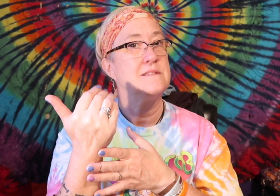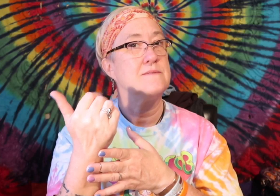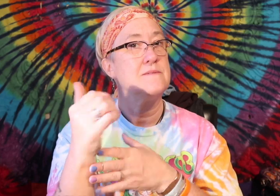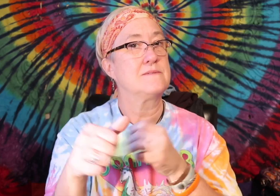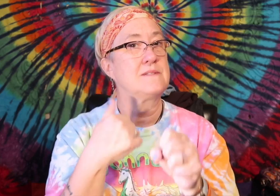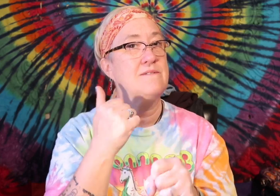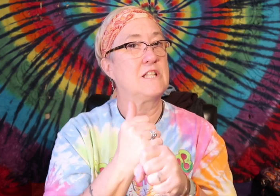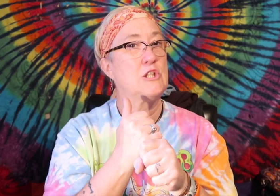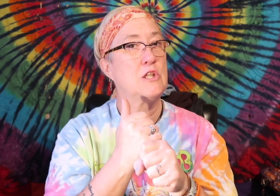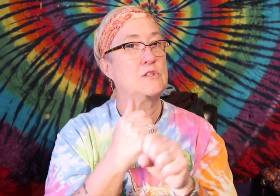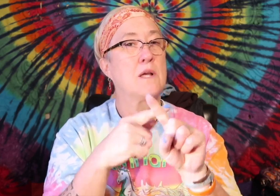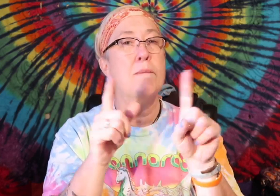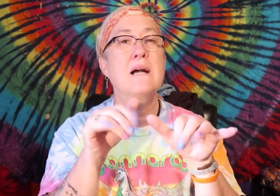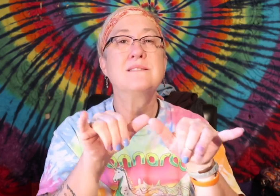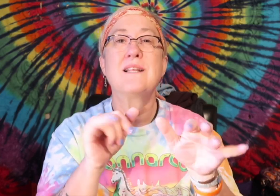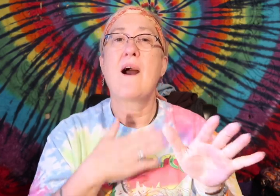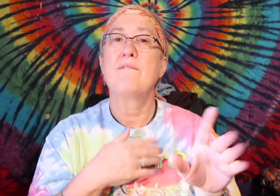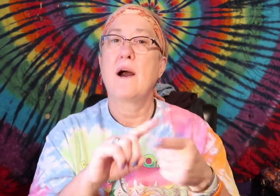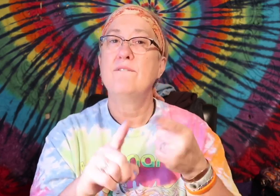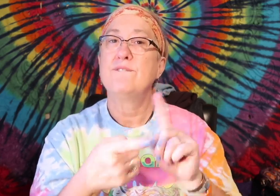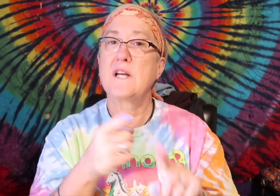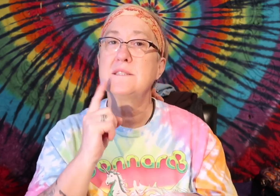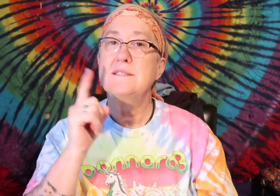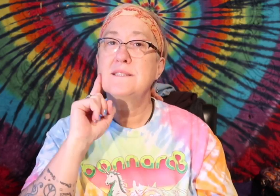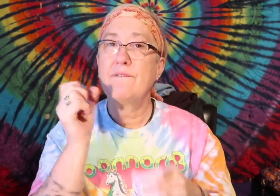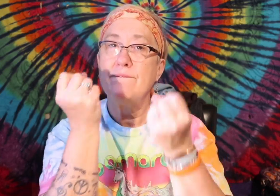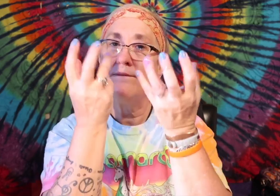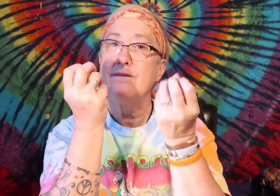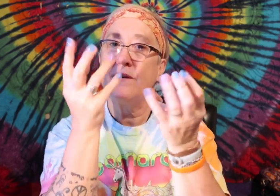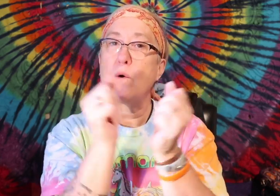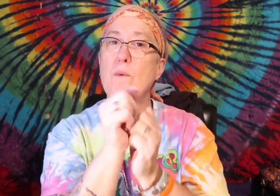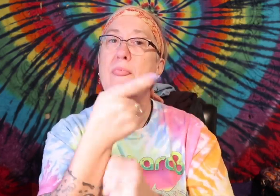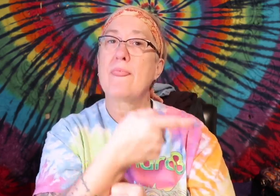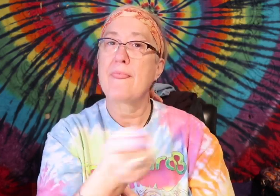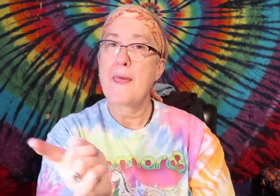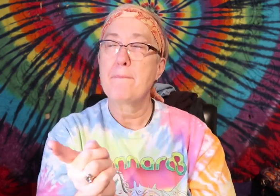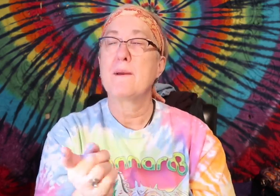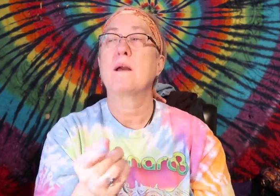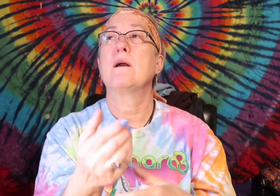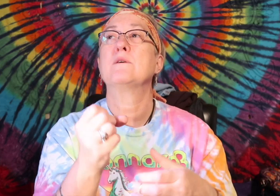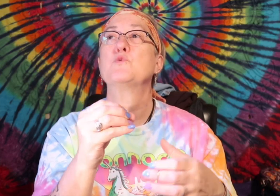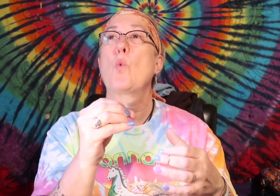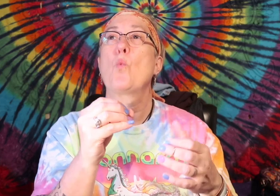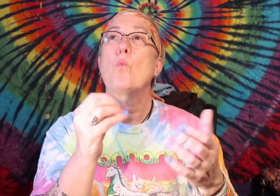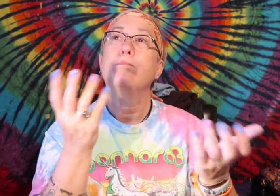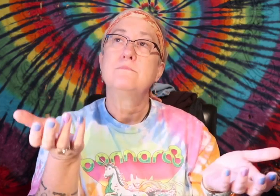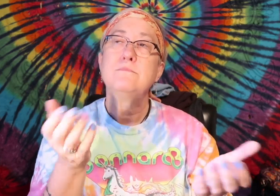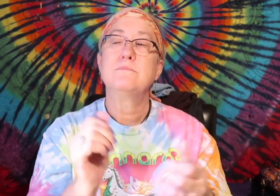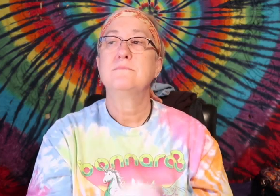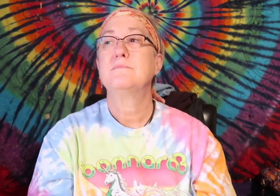since maybe 15 years. I still have deaf friends that I hang out with.